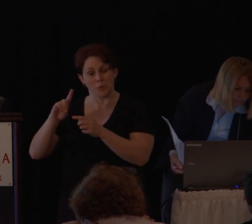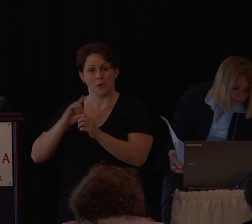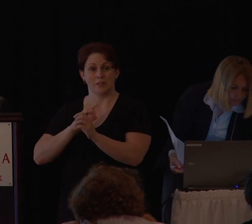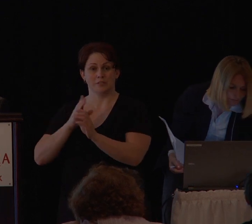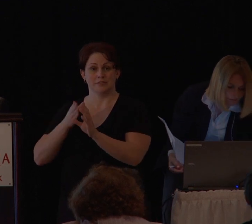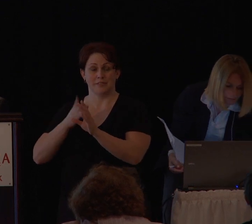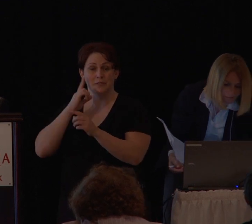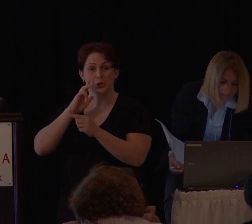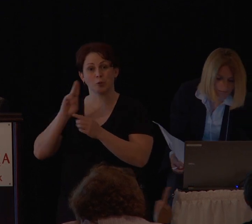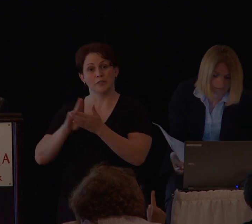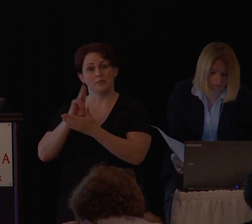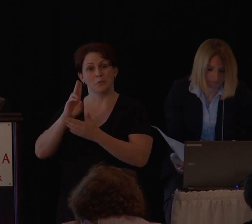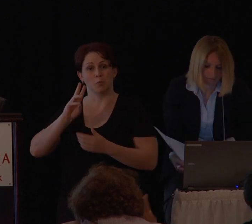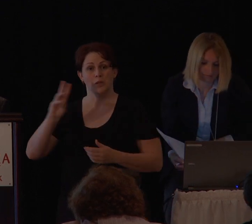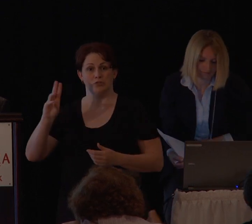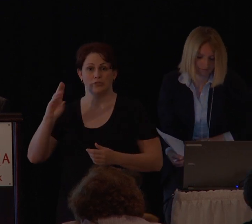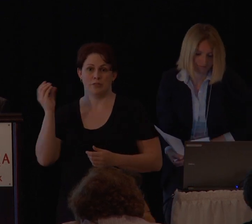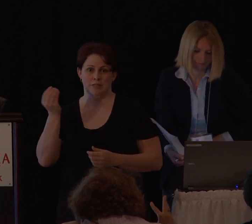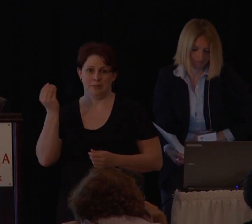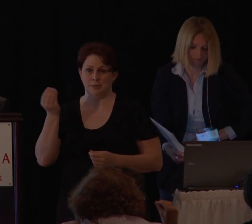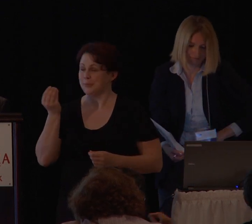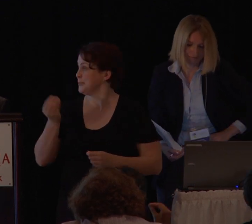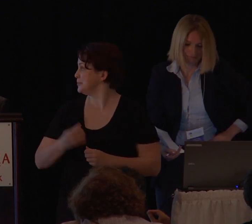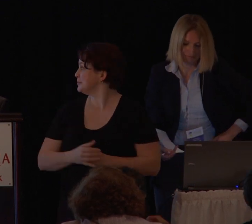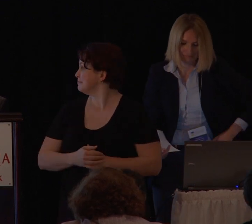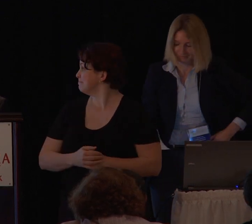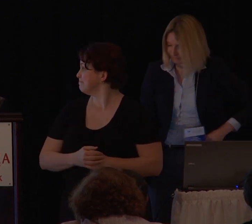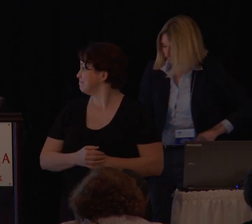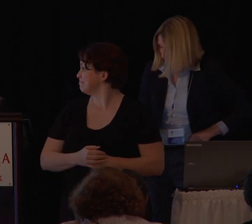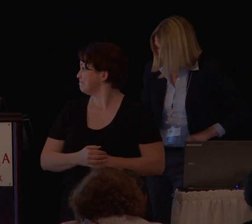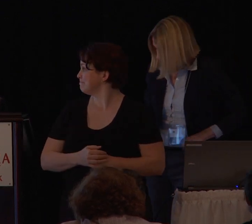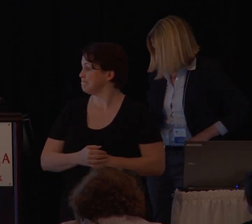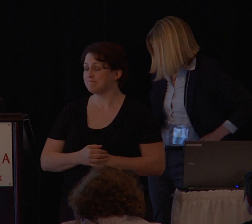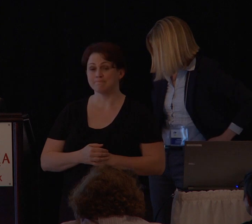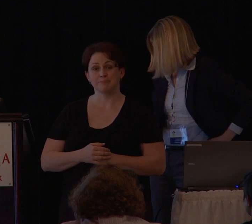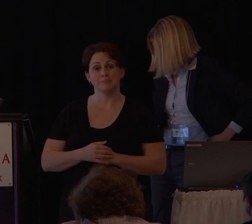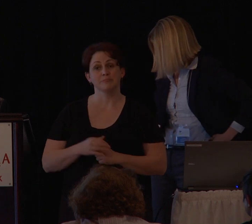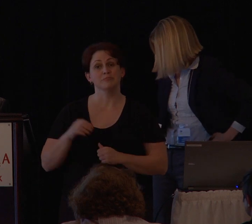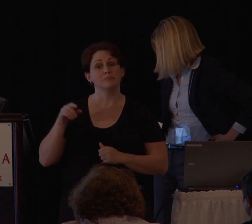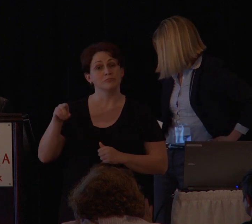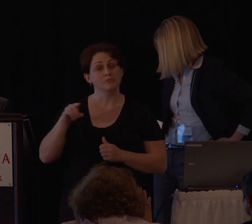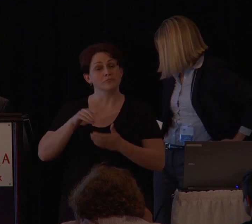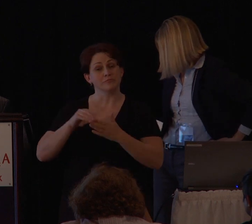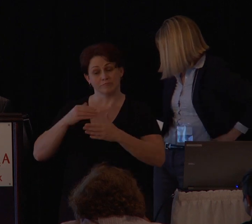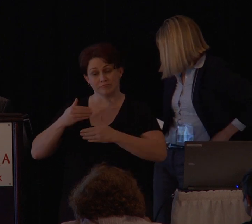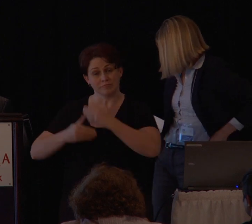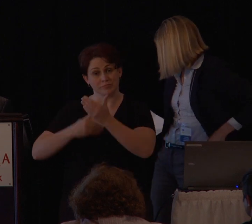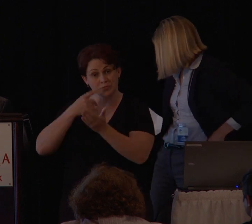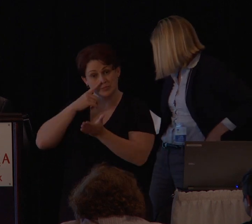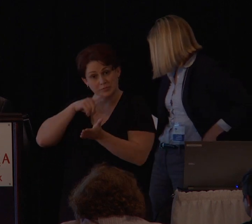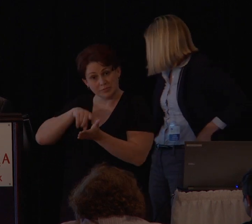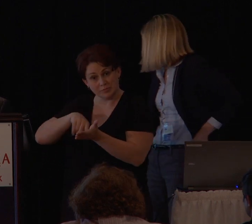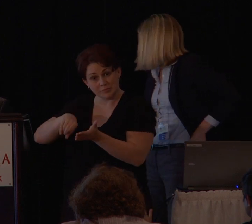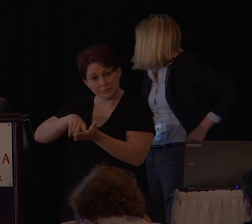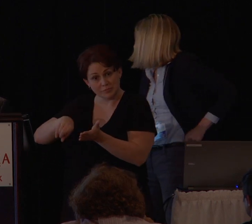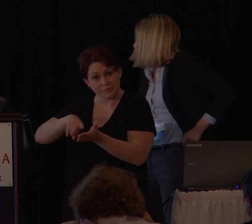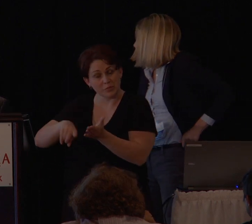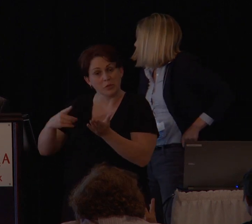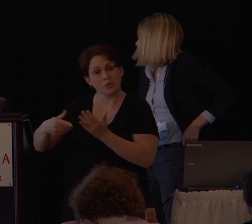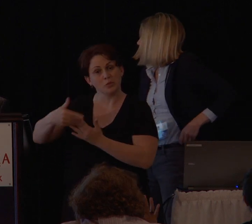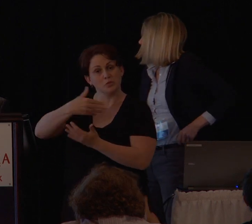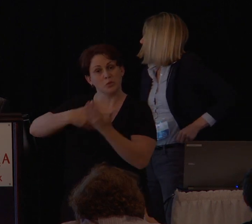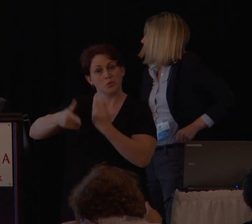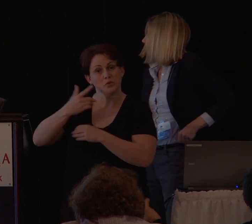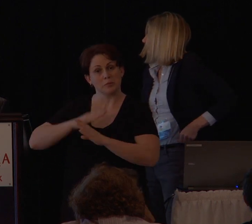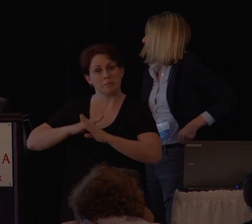University of Western Ontario. During her fellowship, Sally examined the social barriers